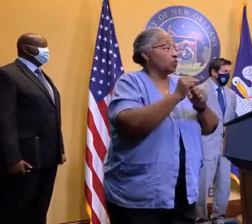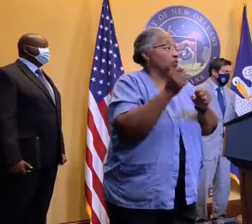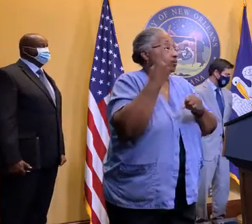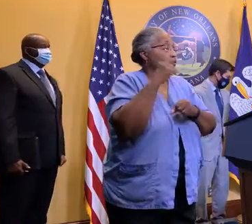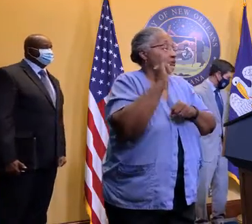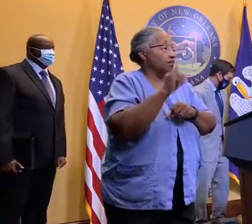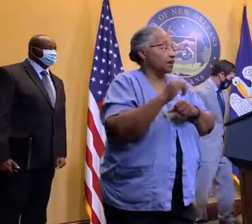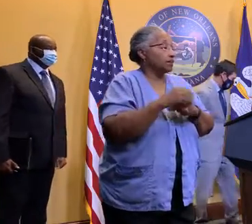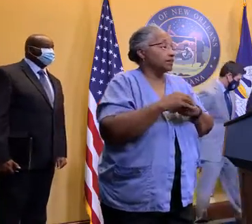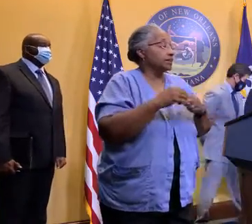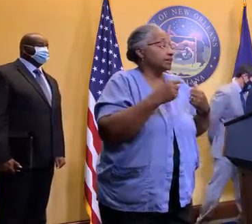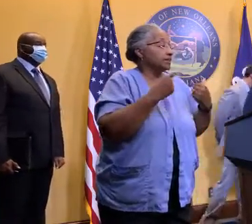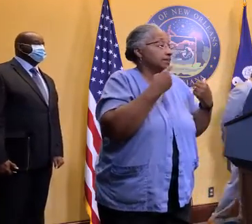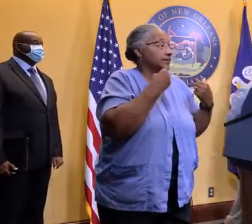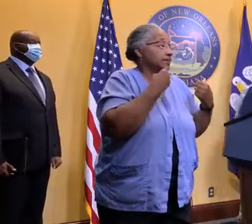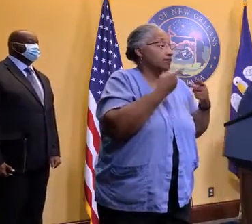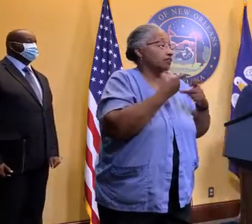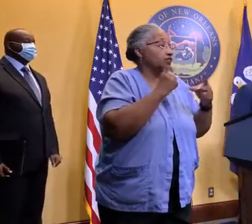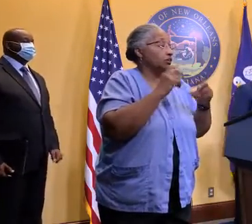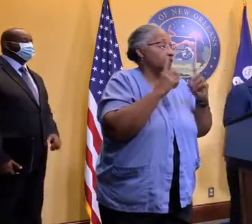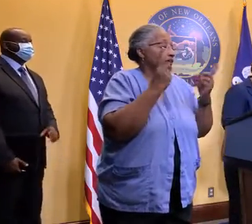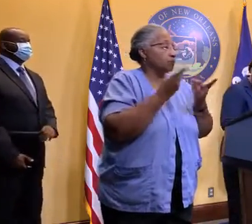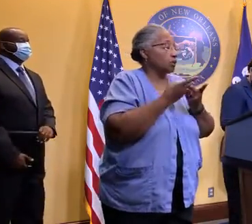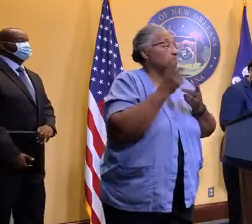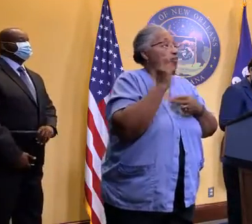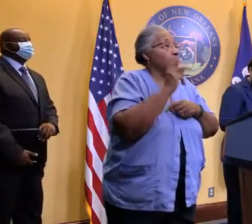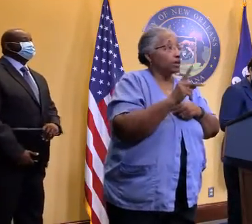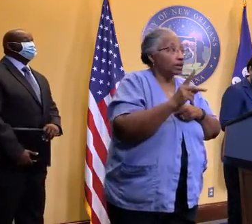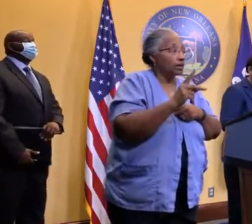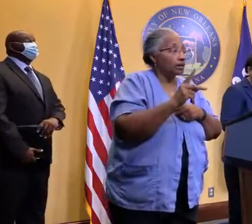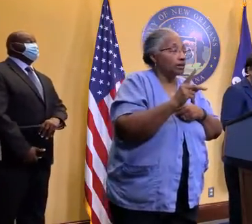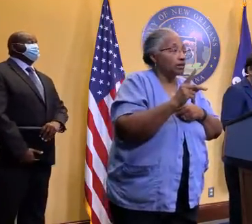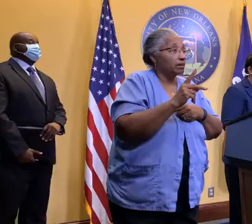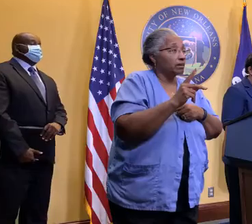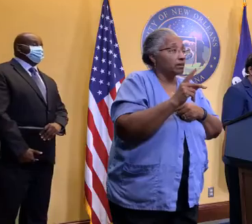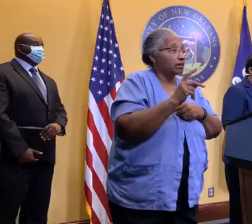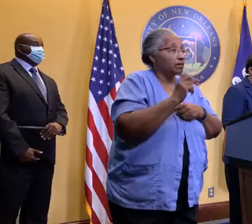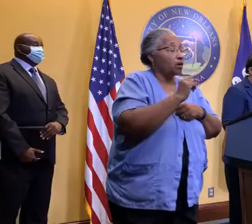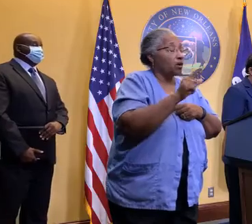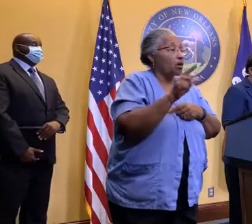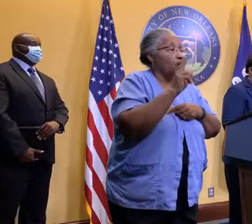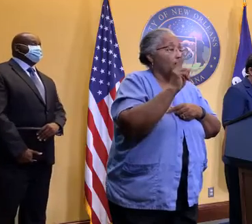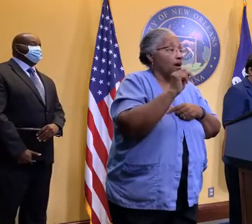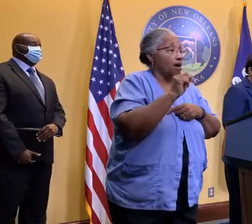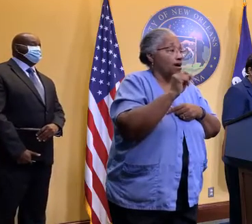Okay, well, commitment from a department to work, well, all of unclassified